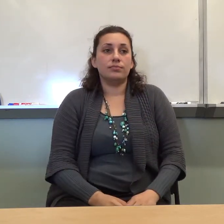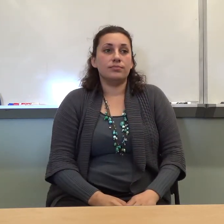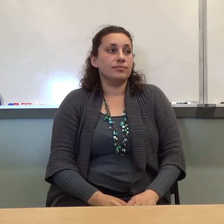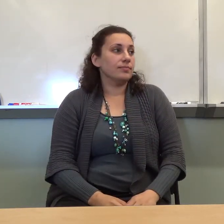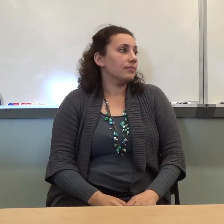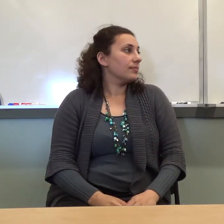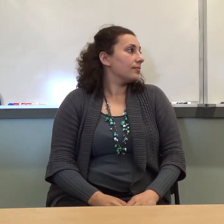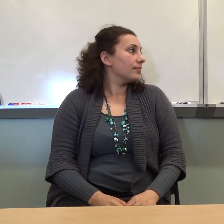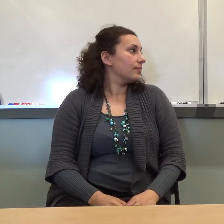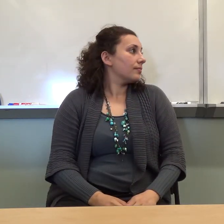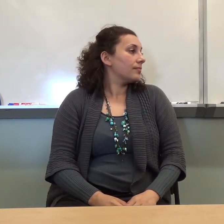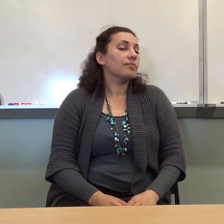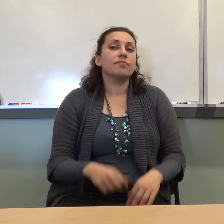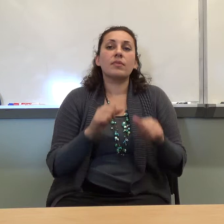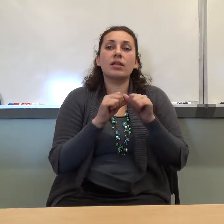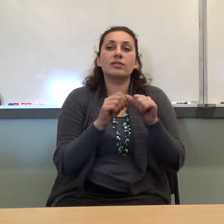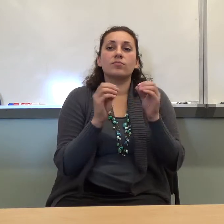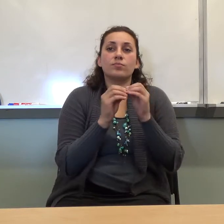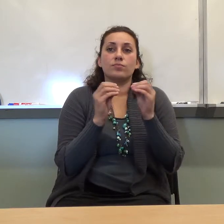All right, let's do some more here.